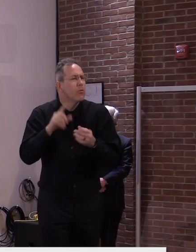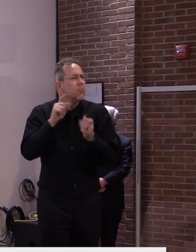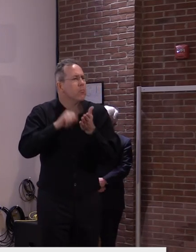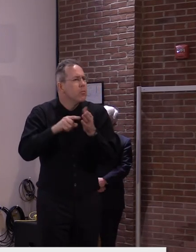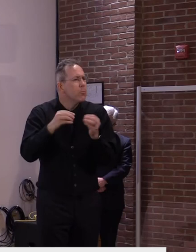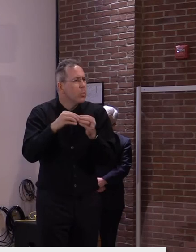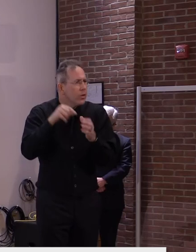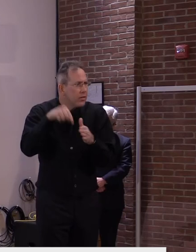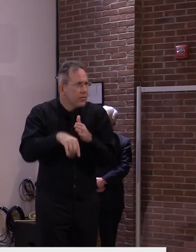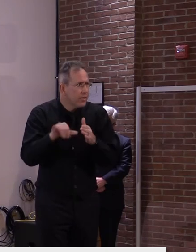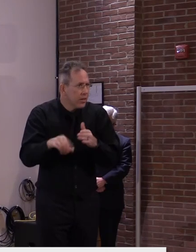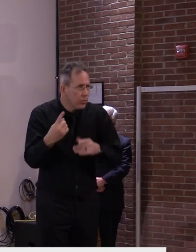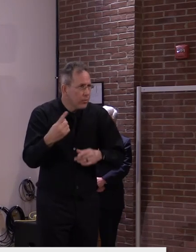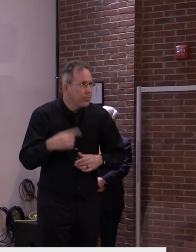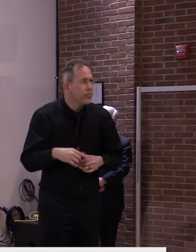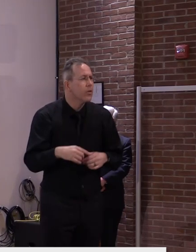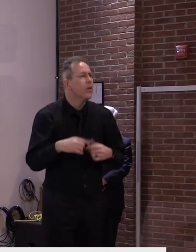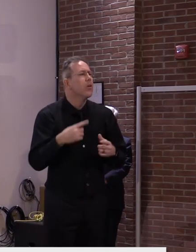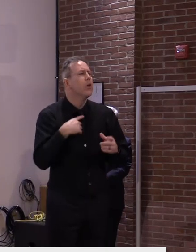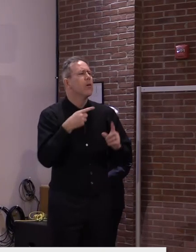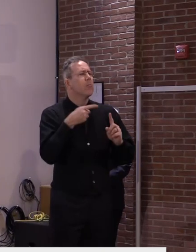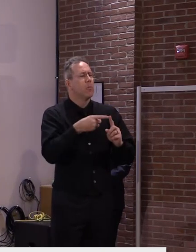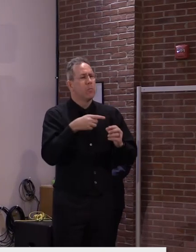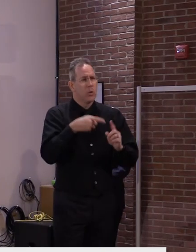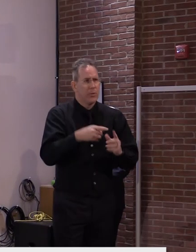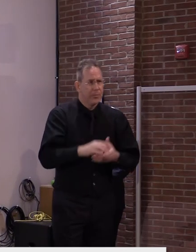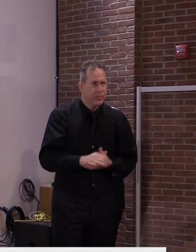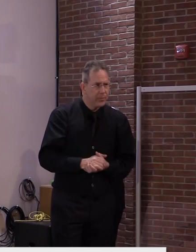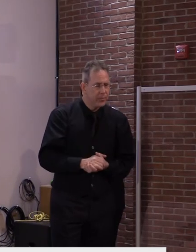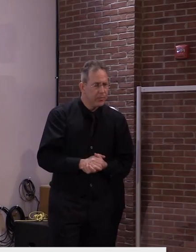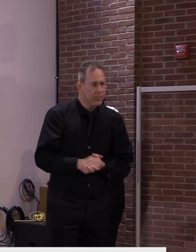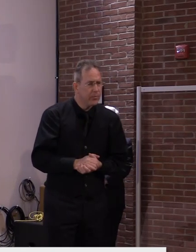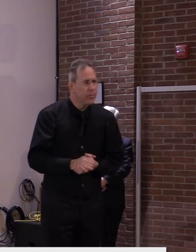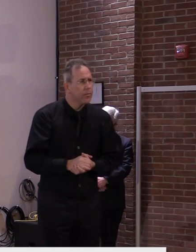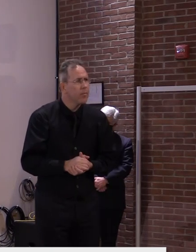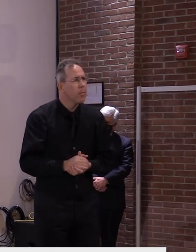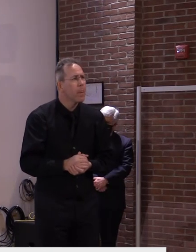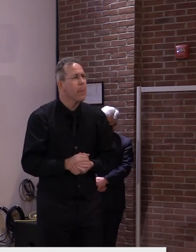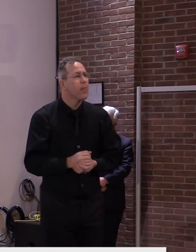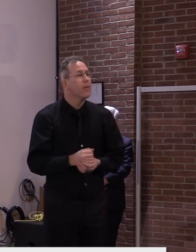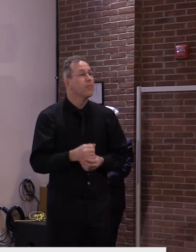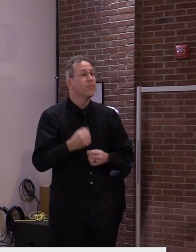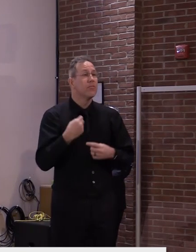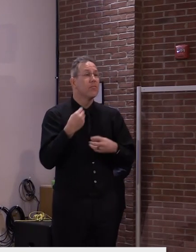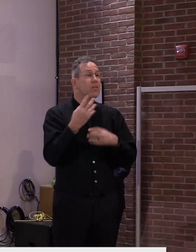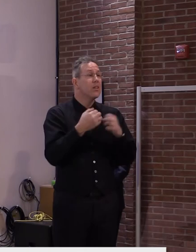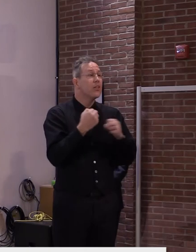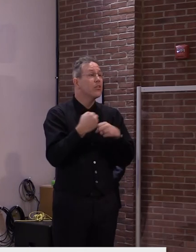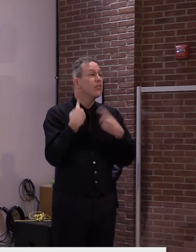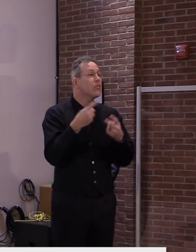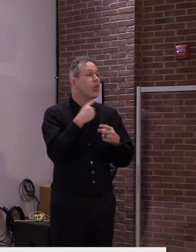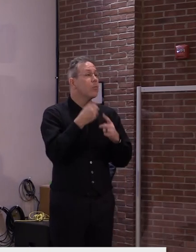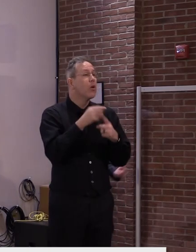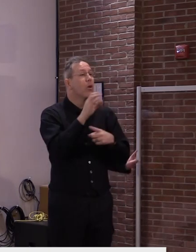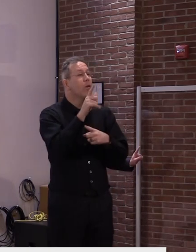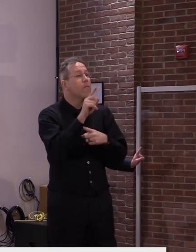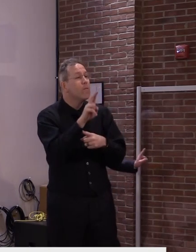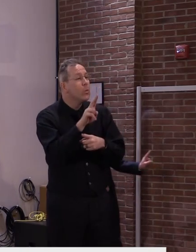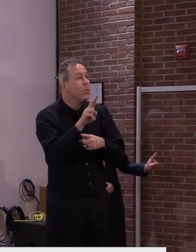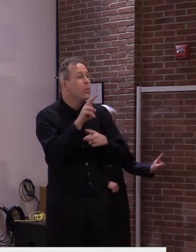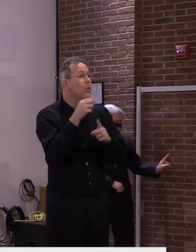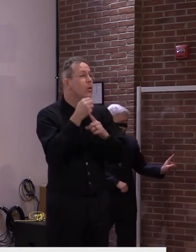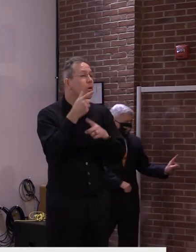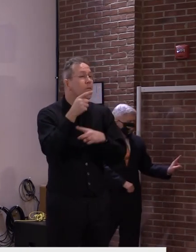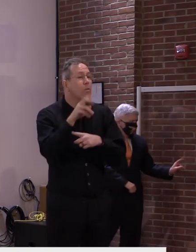last comment will just be, for years now, we've been very comfortable talking about the flu, and this year it's the